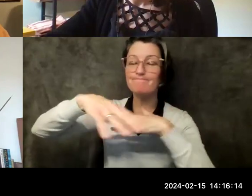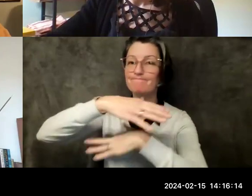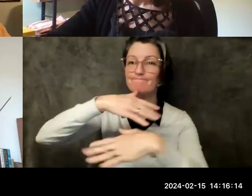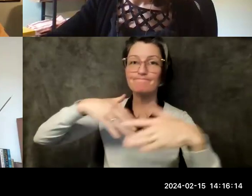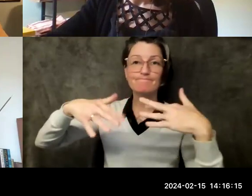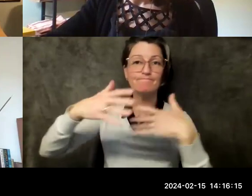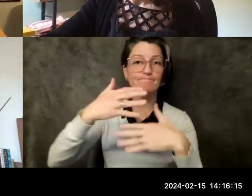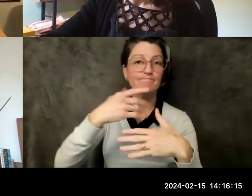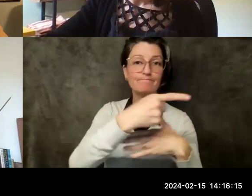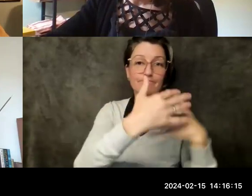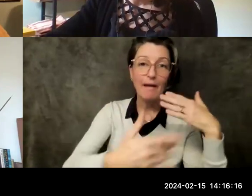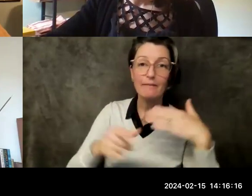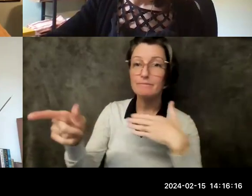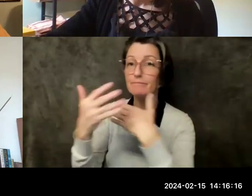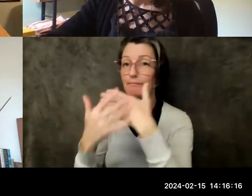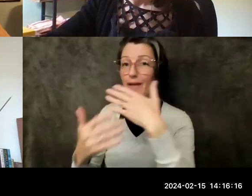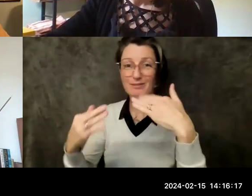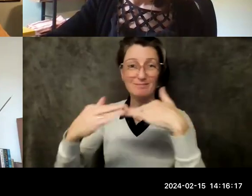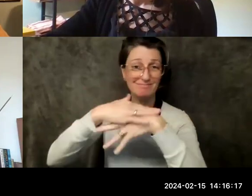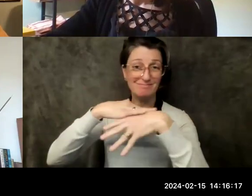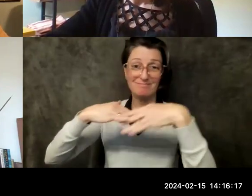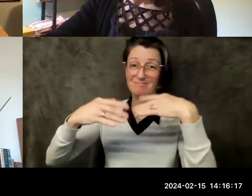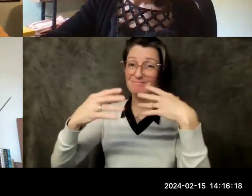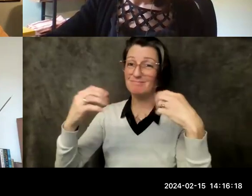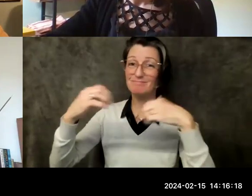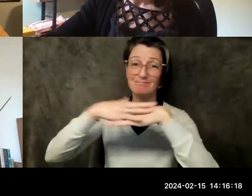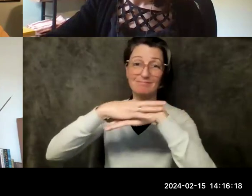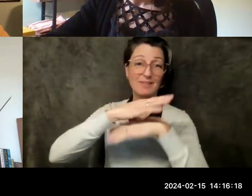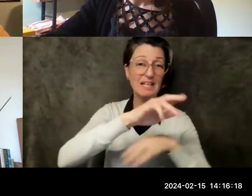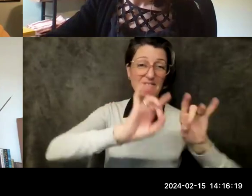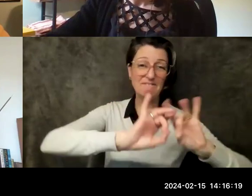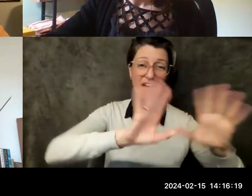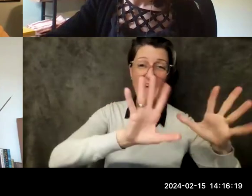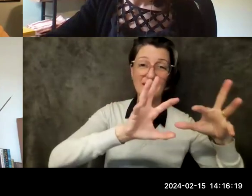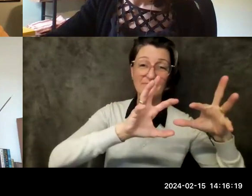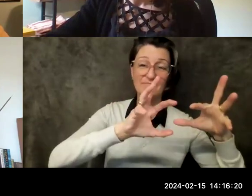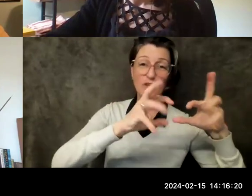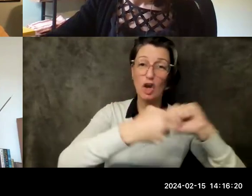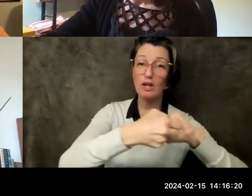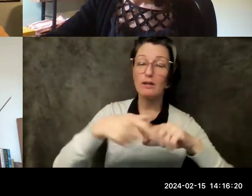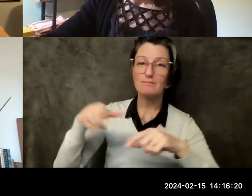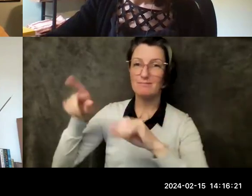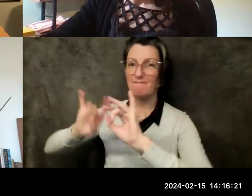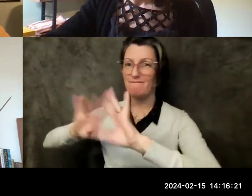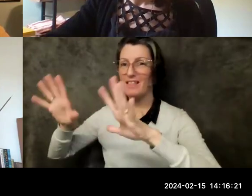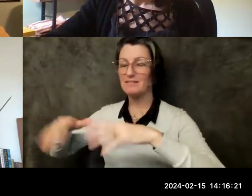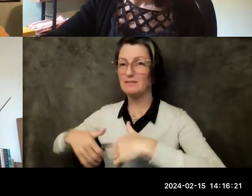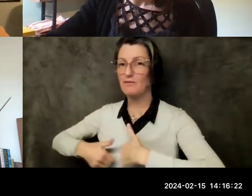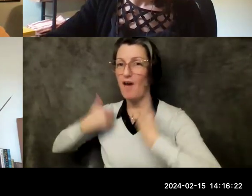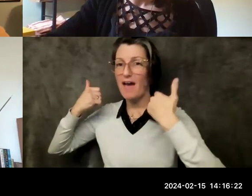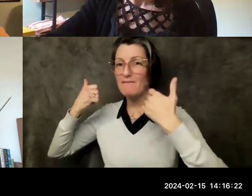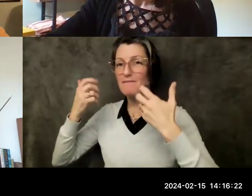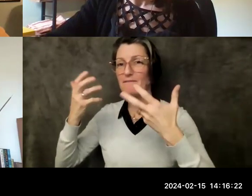one form of blood or another form of blood, and one form of violence and another, and survival. So Yeah.